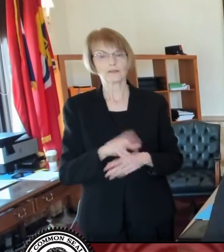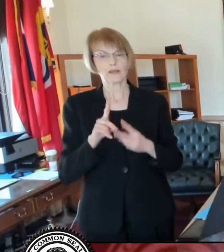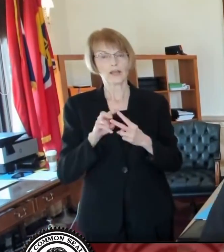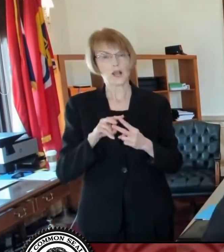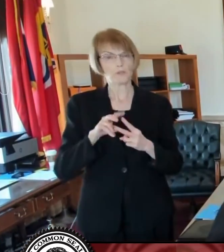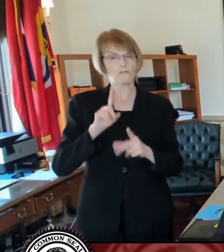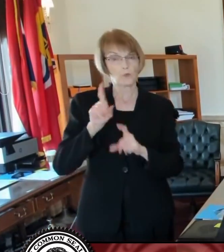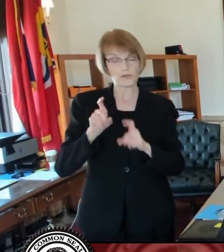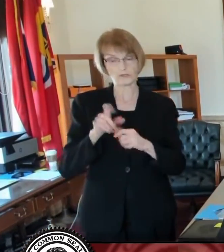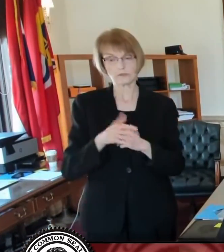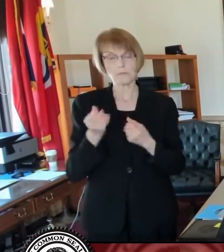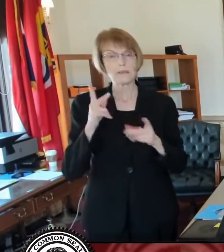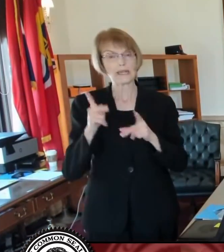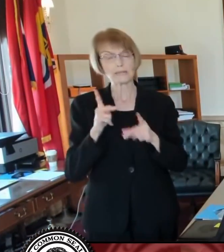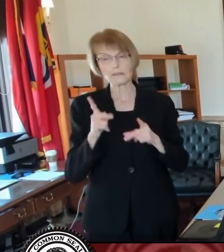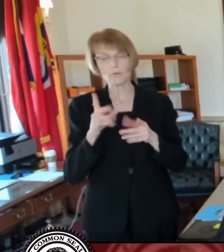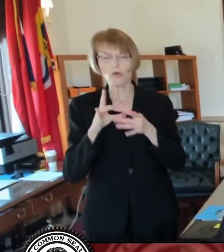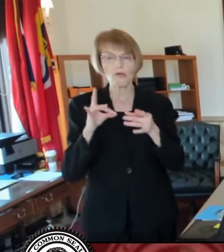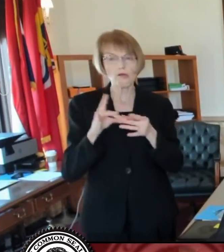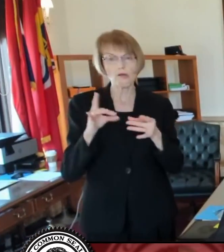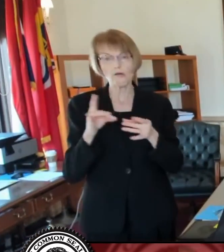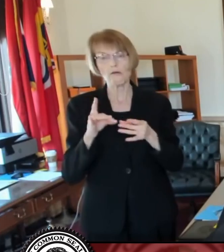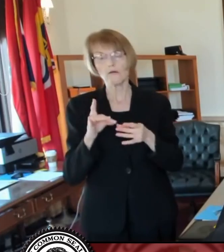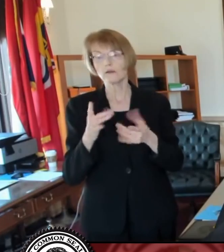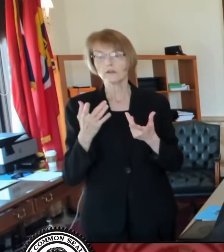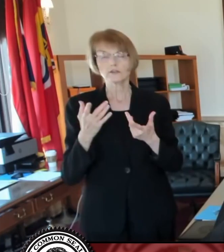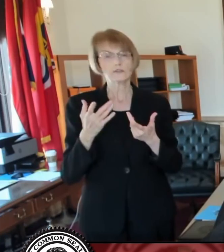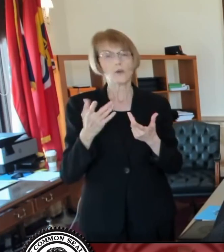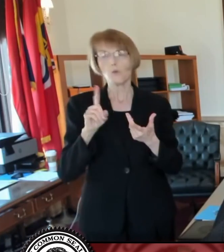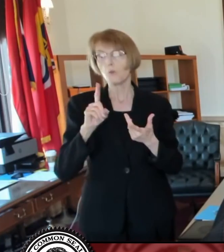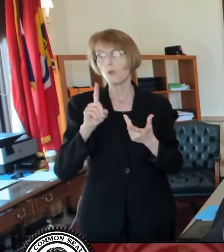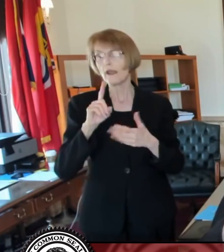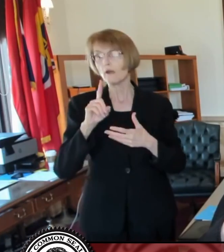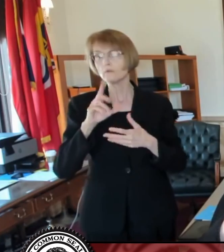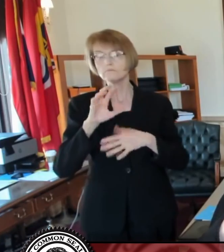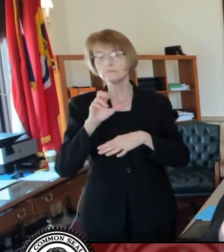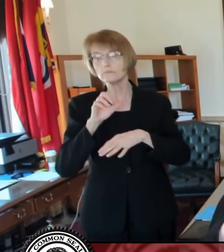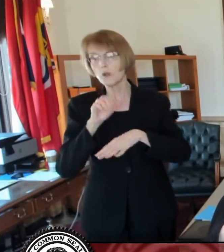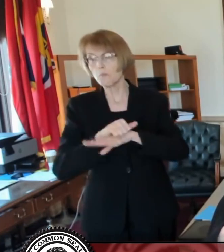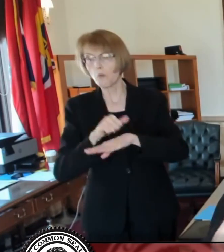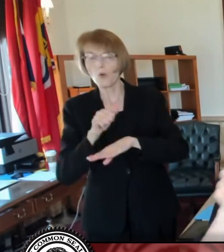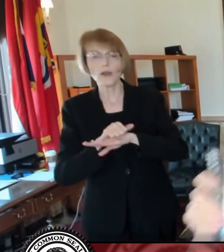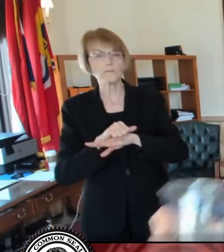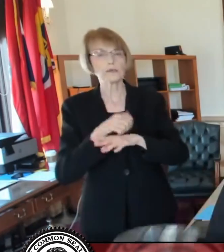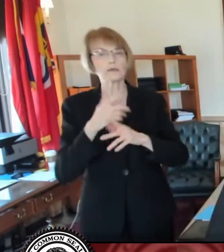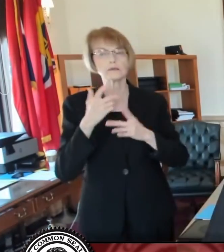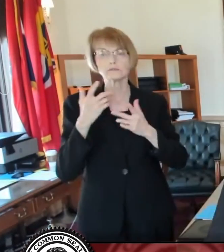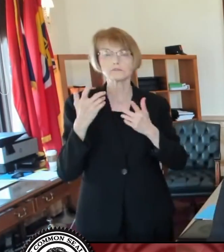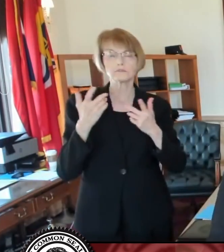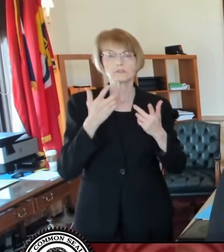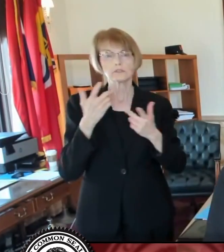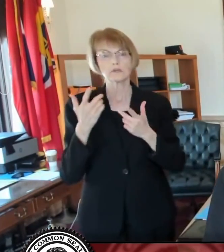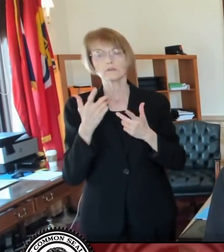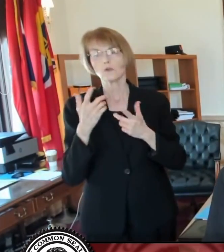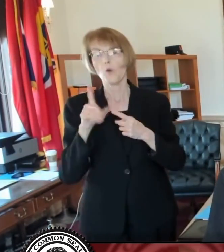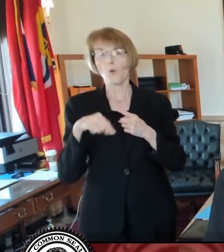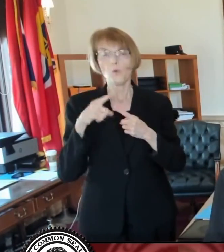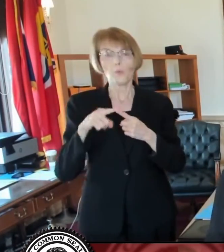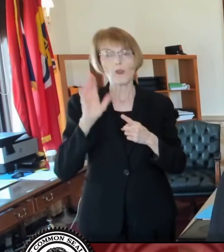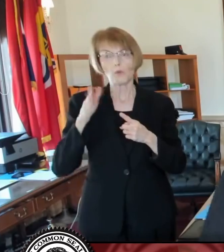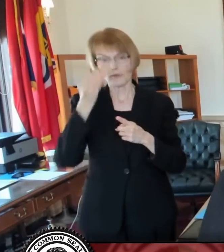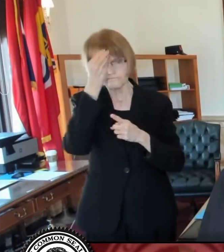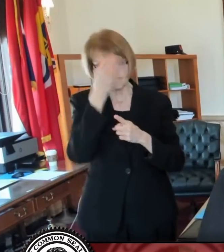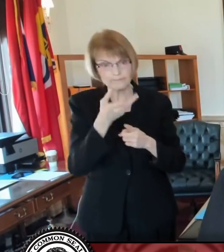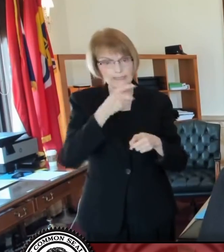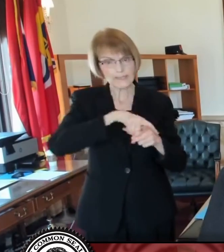Couple of questions. Many folks wrote in about getting their appointment and when they're going to find out whether or not they're able to come to the Dome that starts